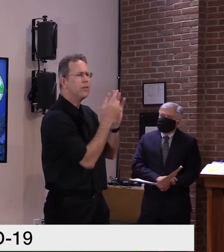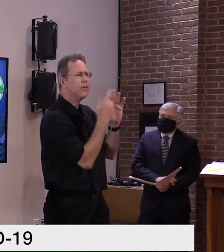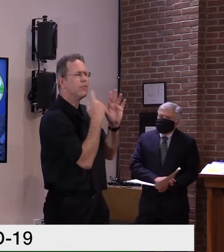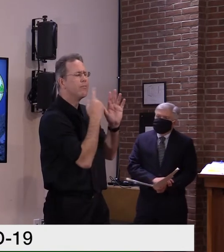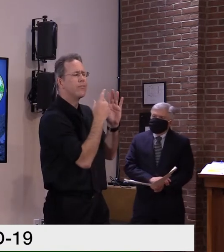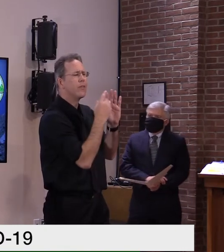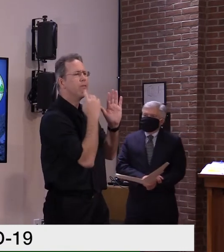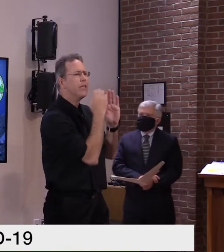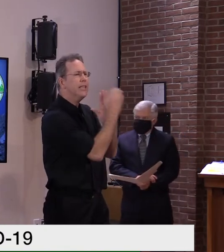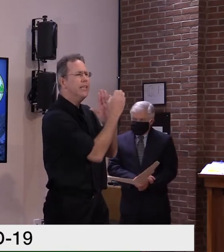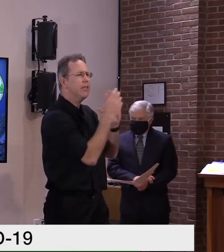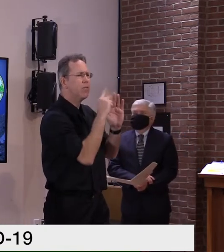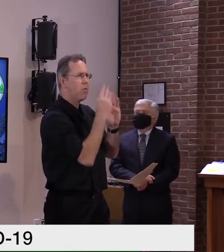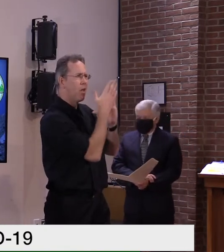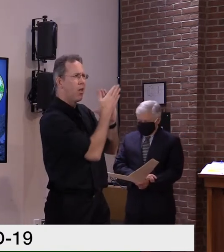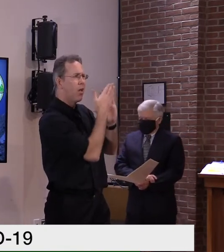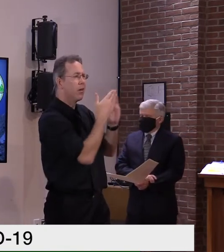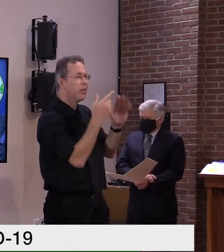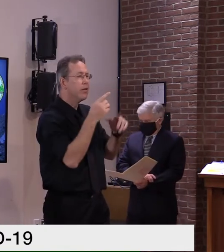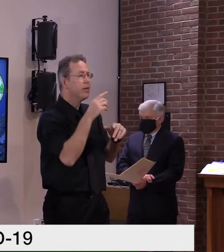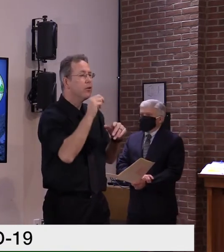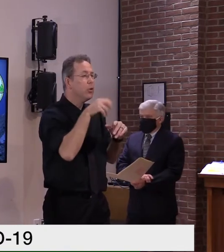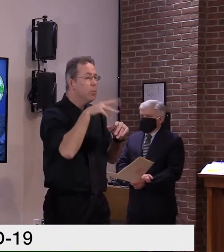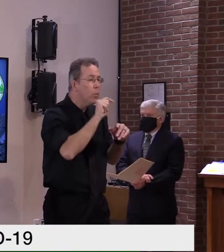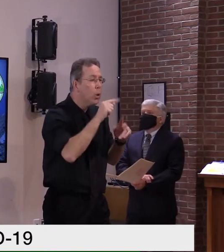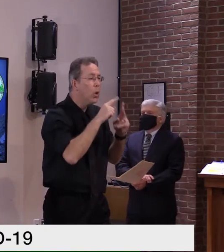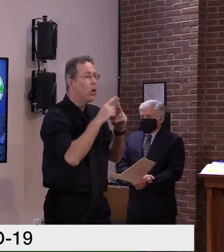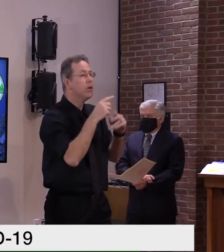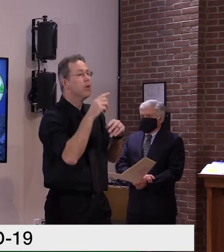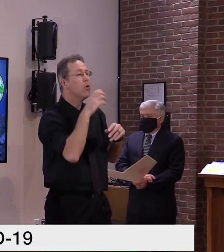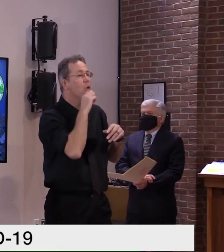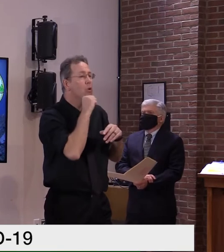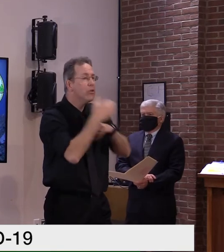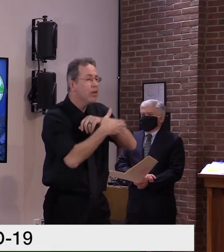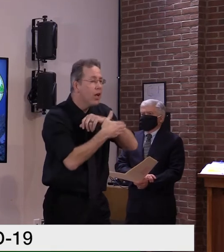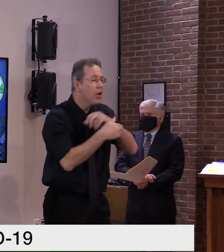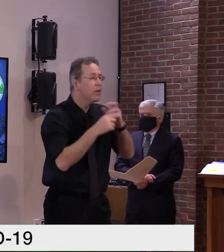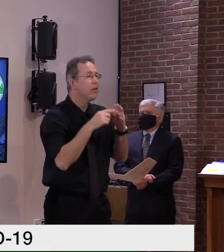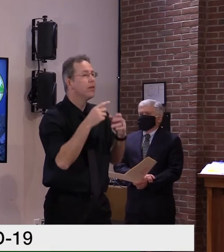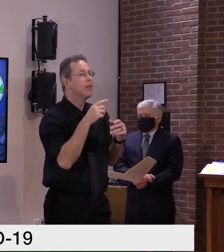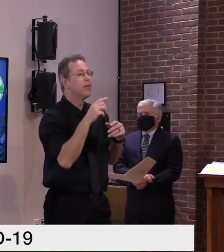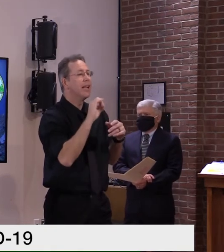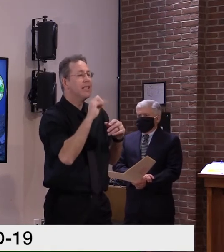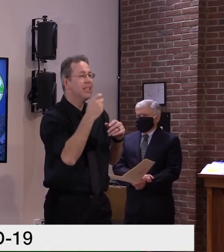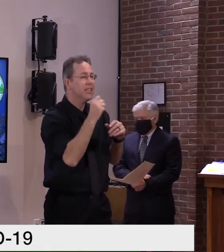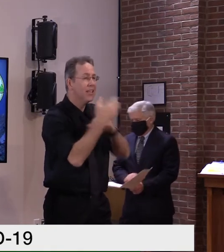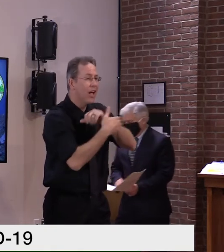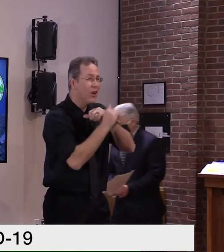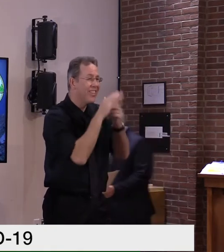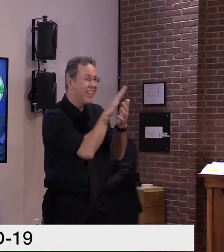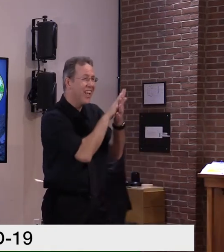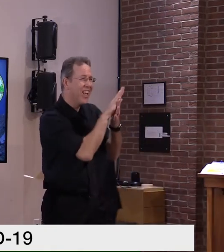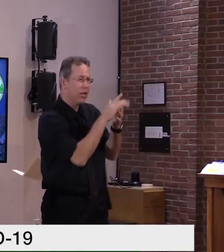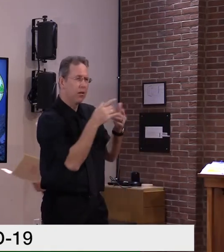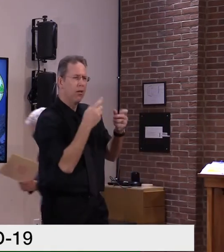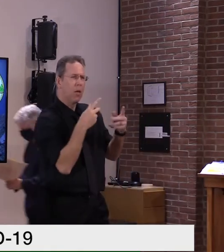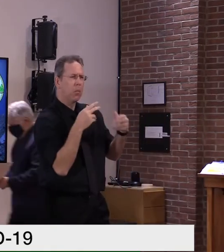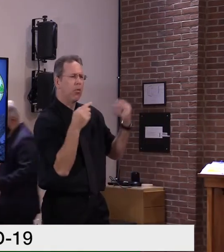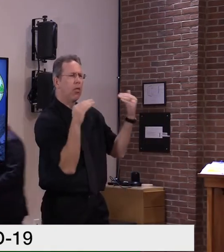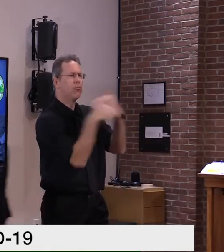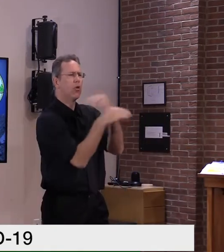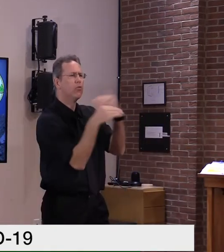there. I do believe we have a site set up in Island Pond at the FQHC, but I'm going to let Secretary Smith answer